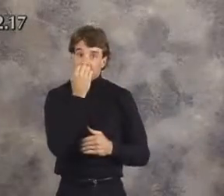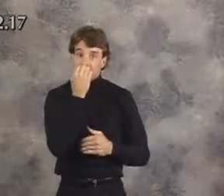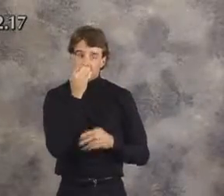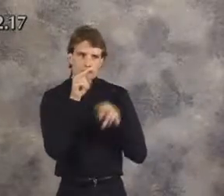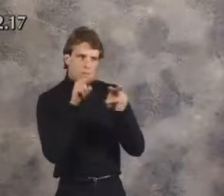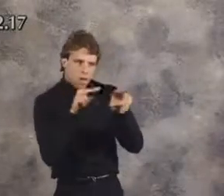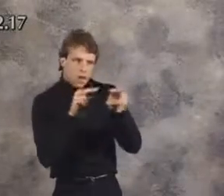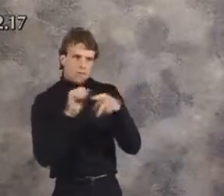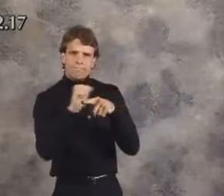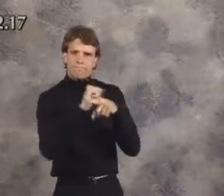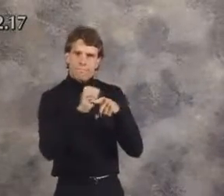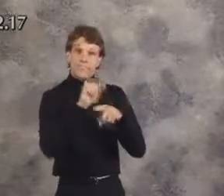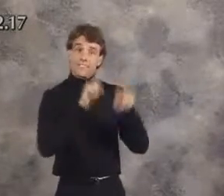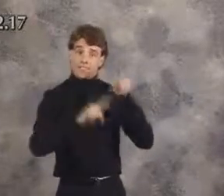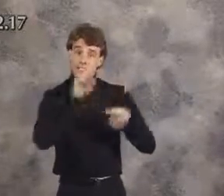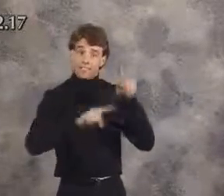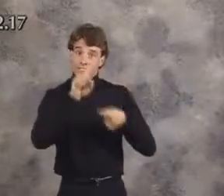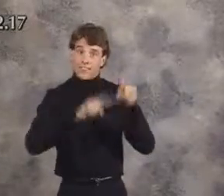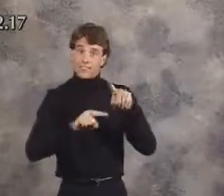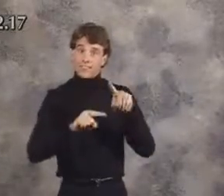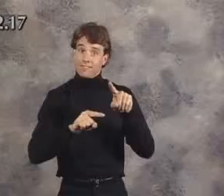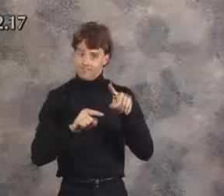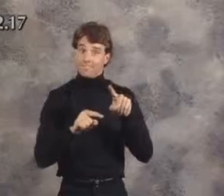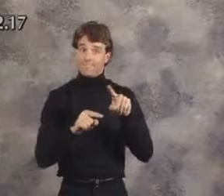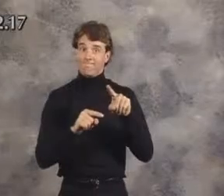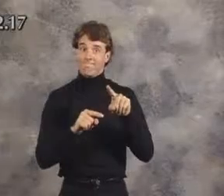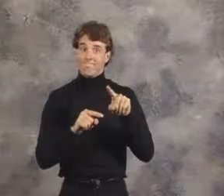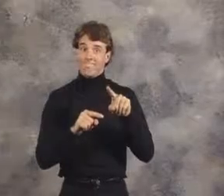again and practice these new signs.